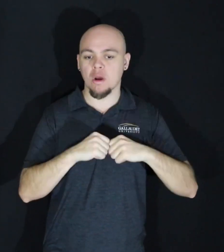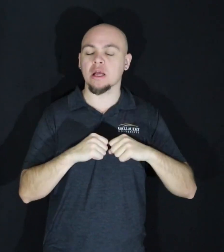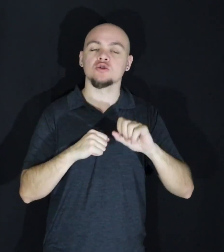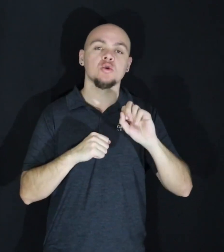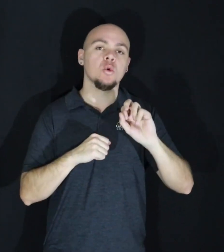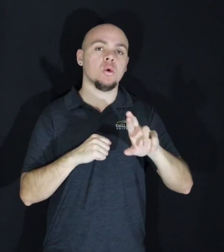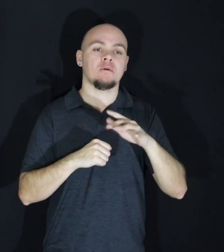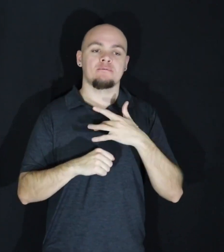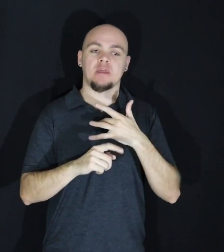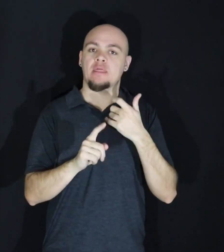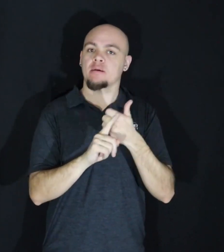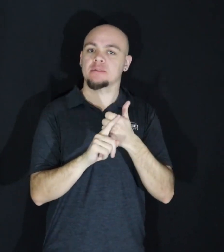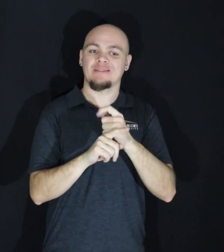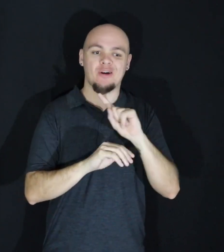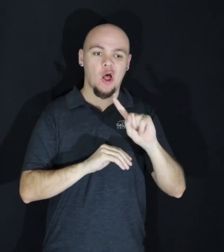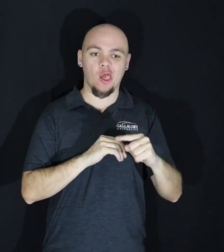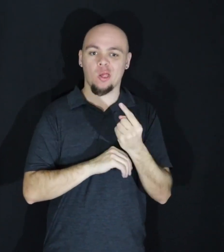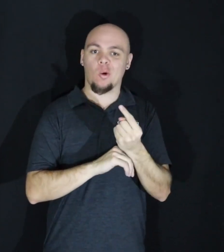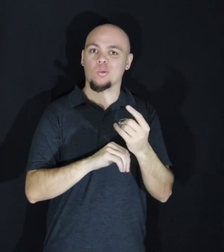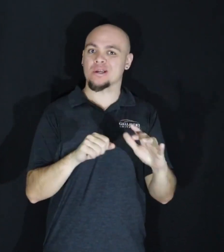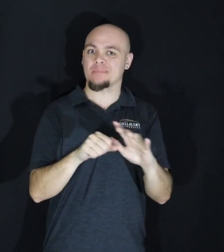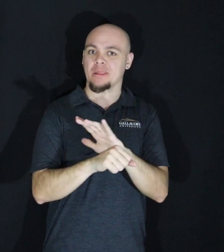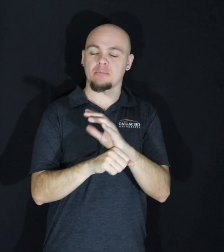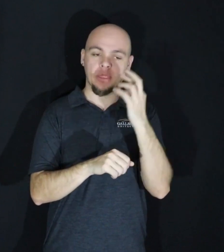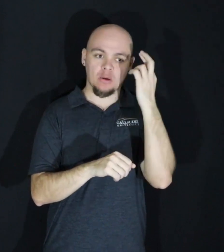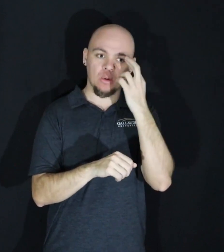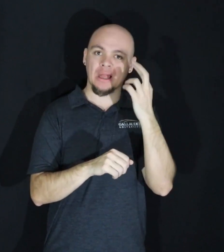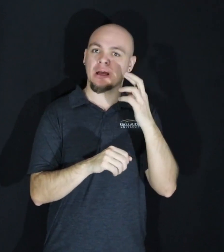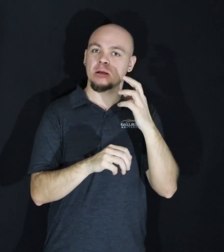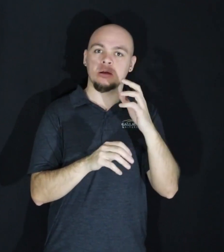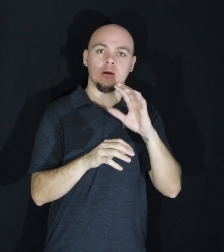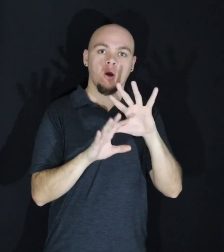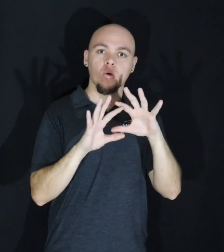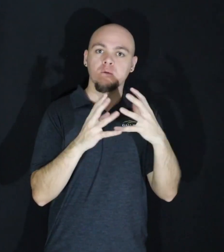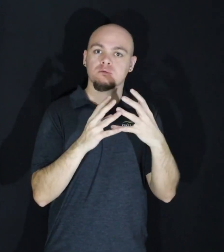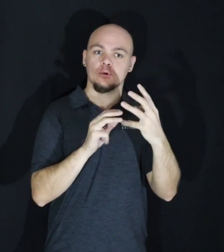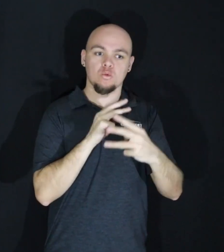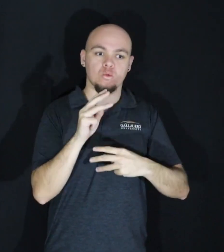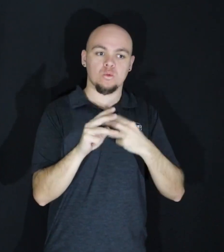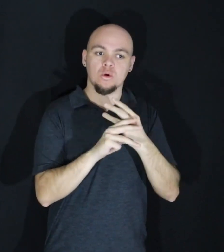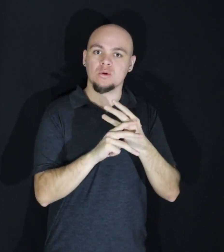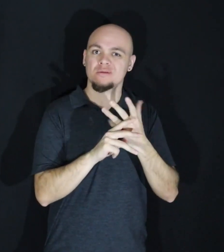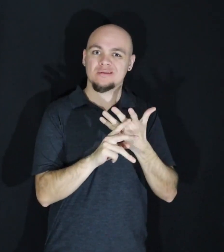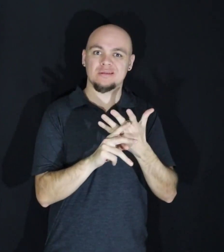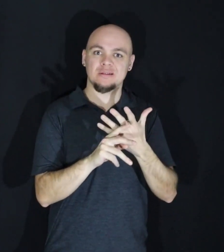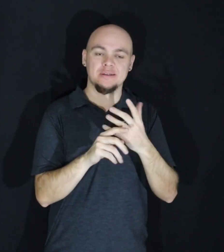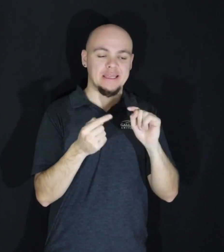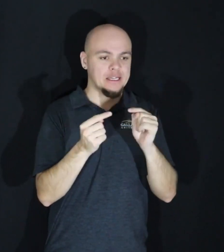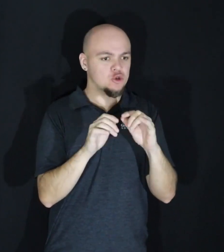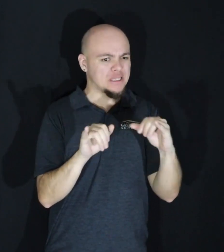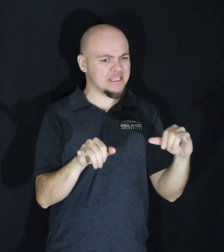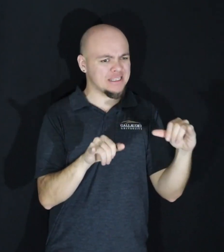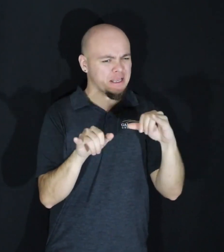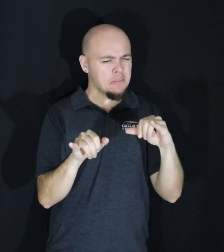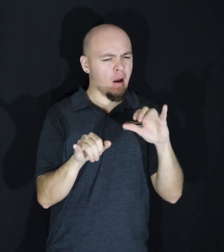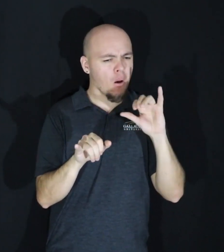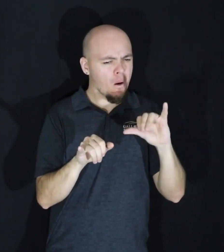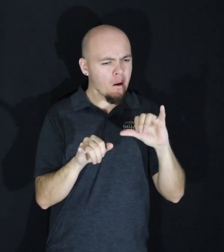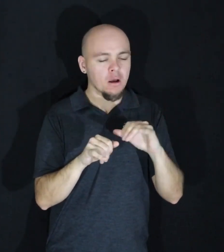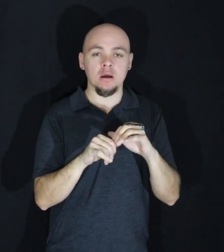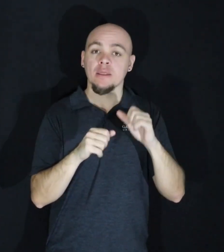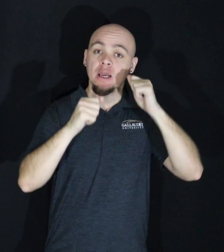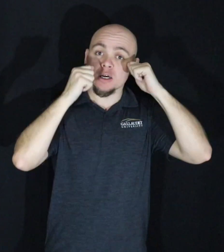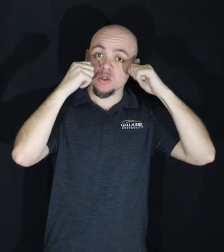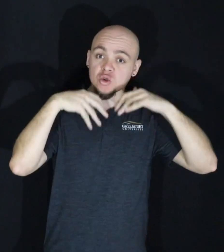feel like they are completely alone, and then they realize they are in a room with athletes with the same exact injury. And the next thing we know, they are